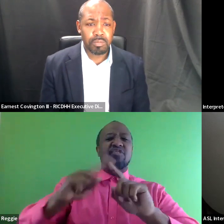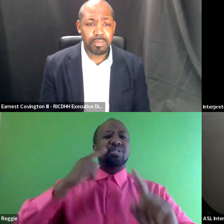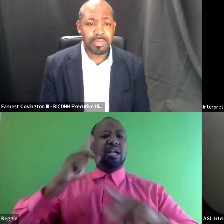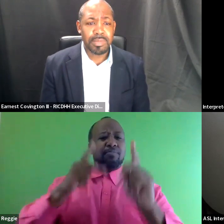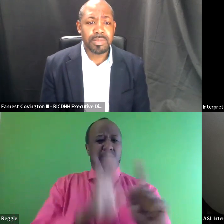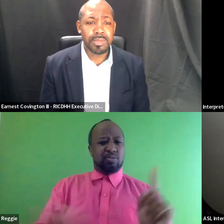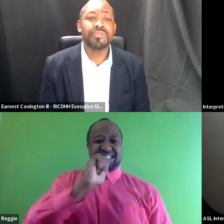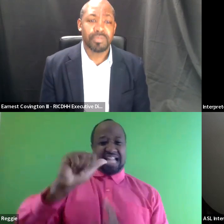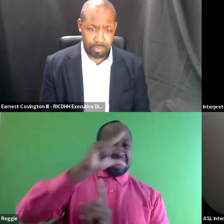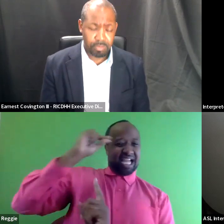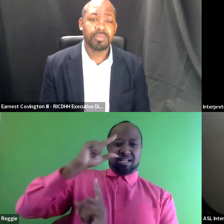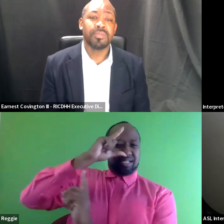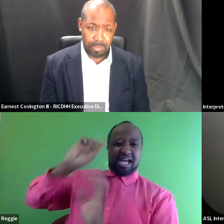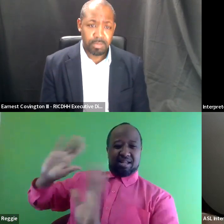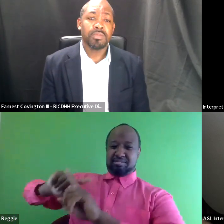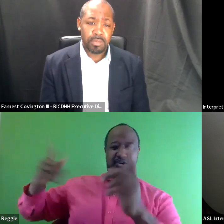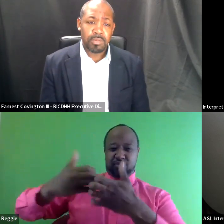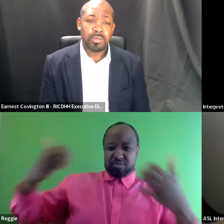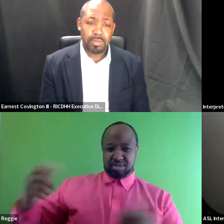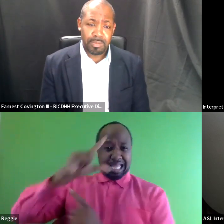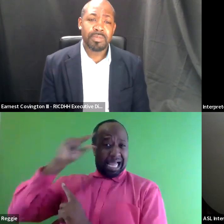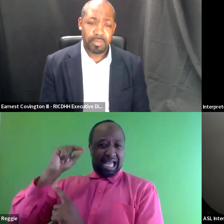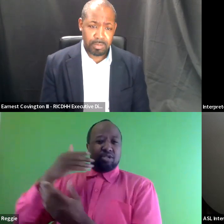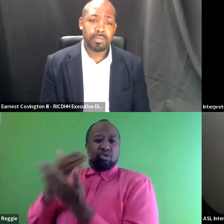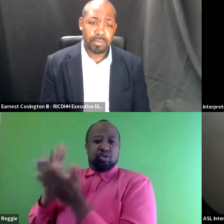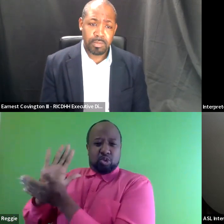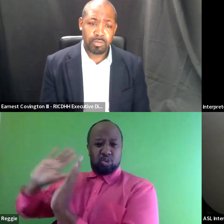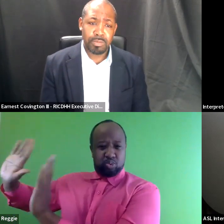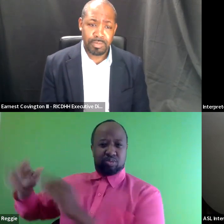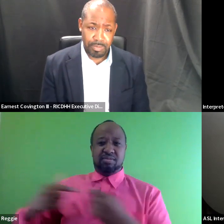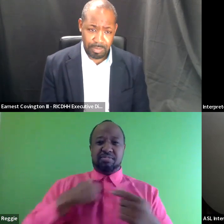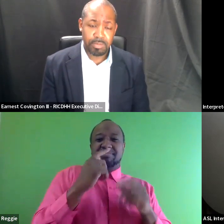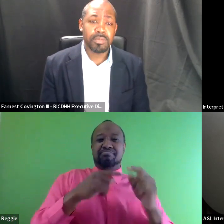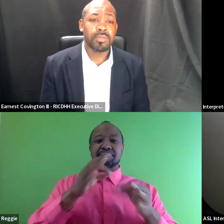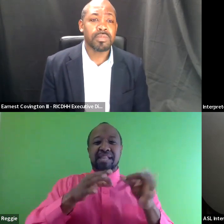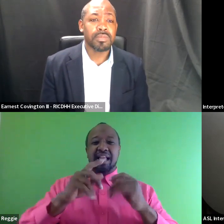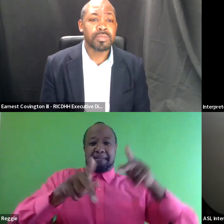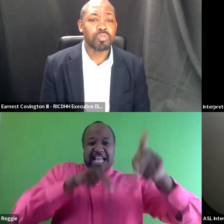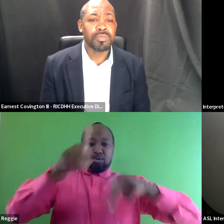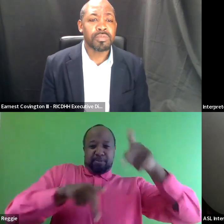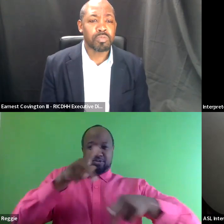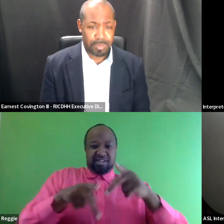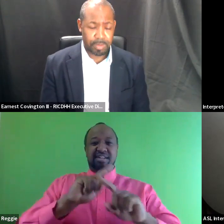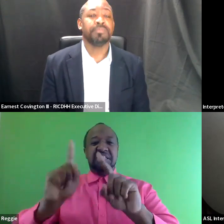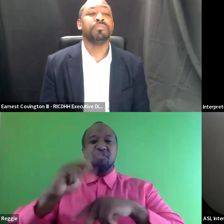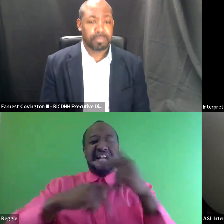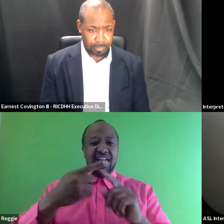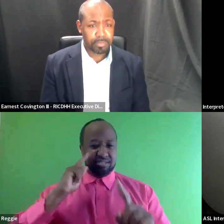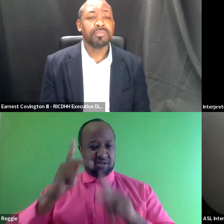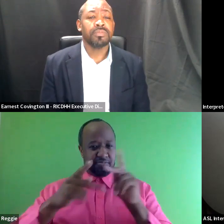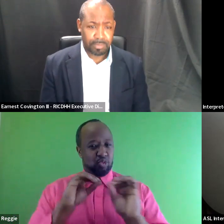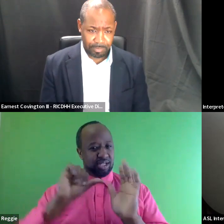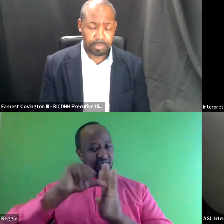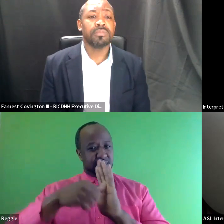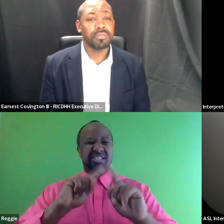about college and high school, even Gallaudet and orientation, I mean, Gallaudet, I do want to keep separately as a school, but in all my